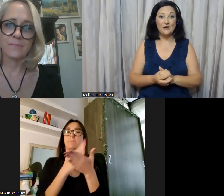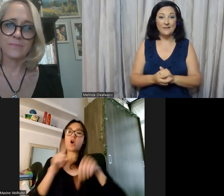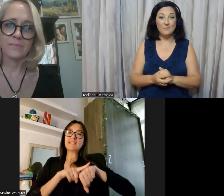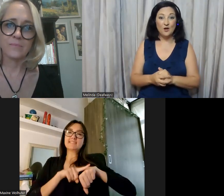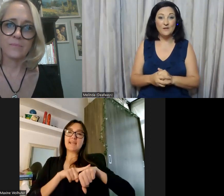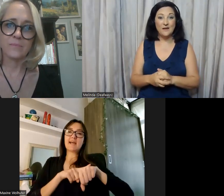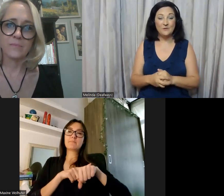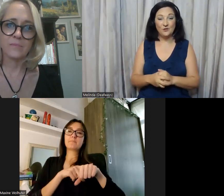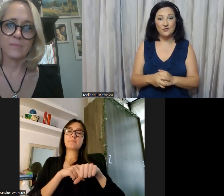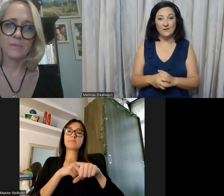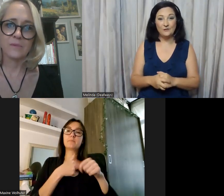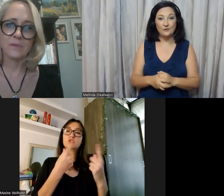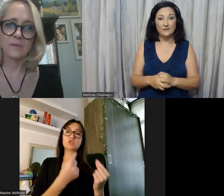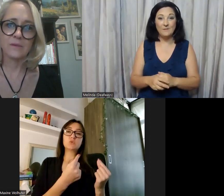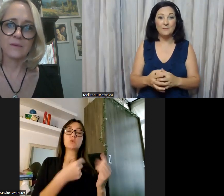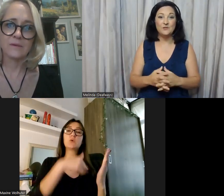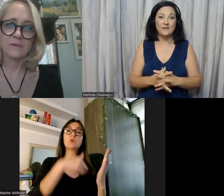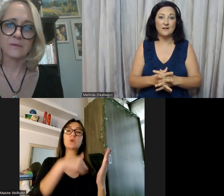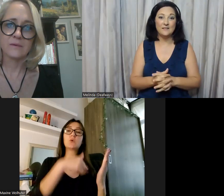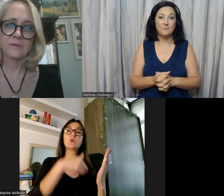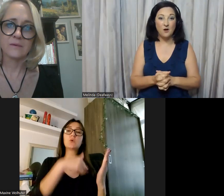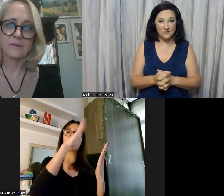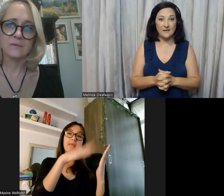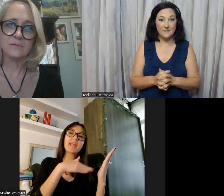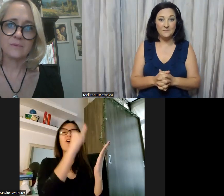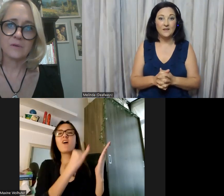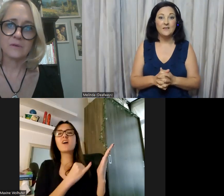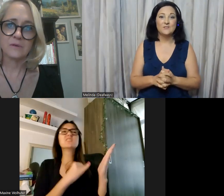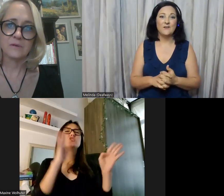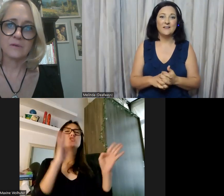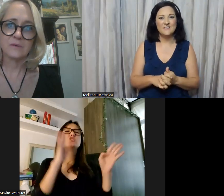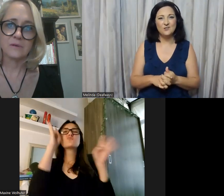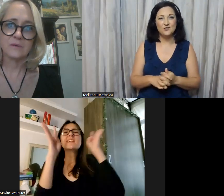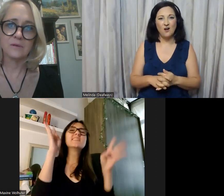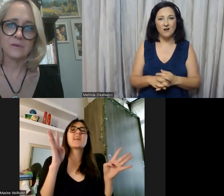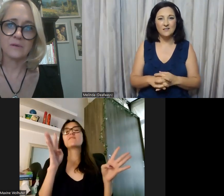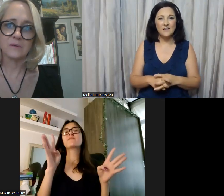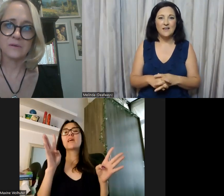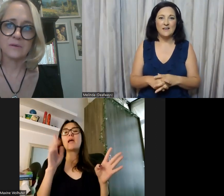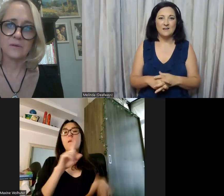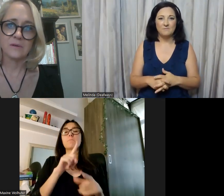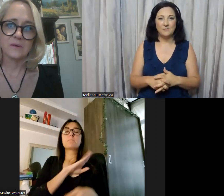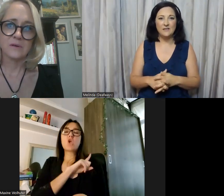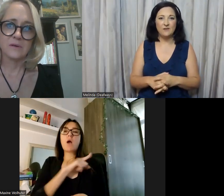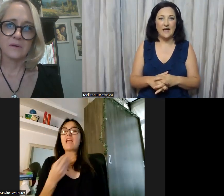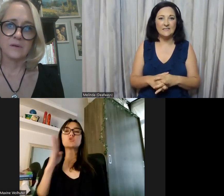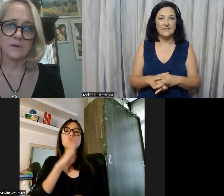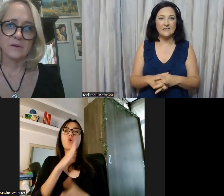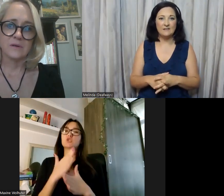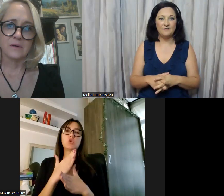Yeah, and at the moment, I'm not doing it full time. I'm doing it part time. So I still do art,